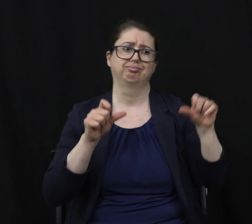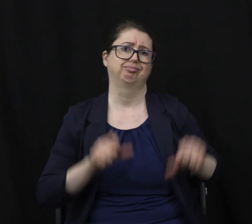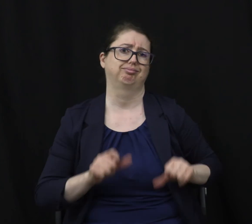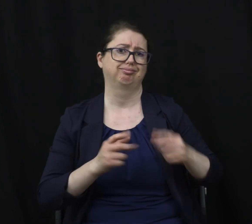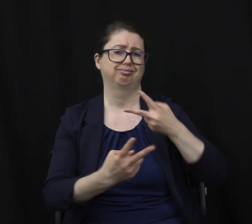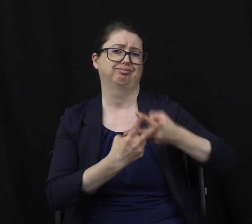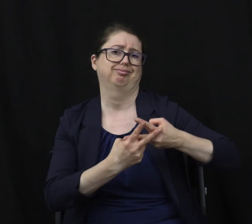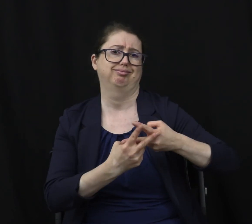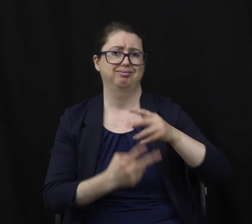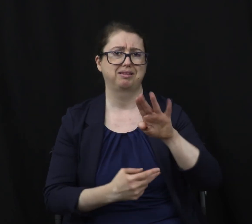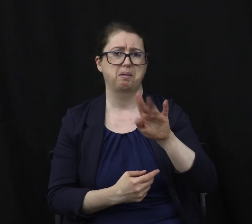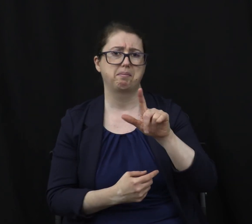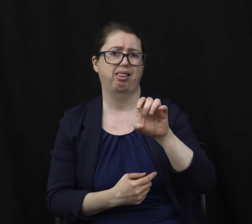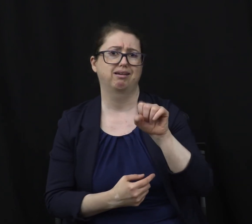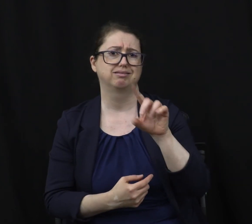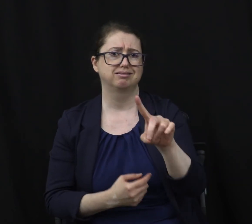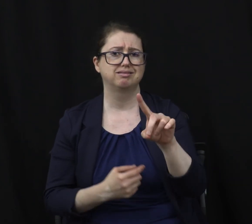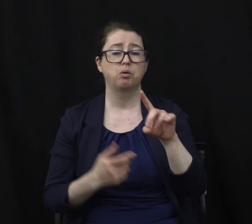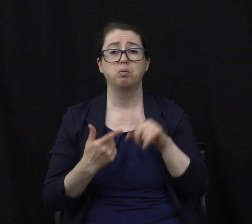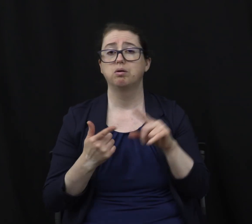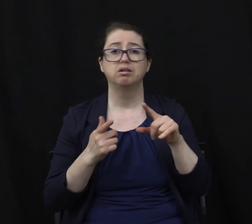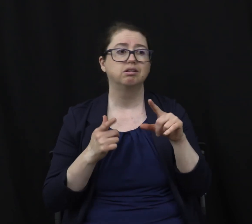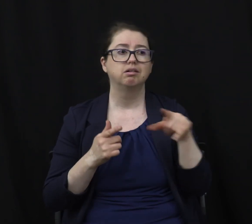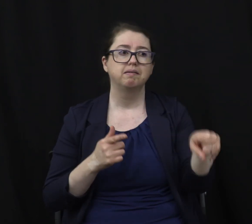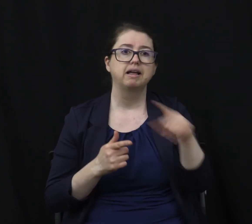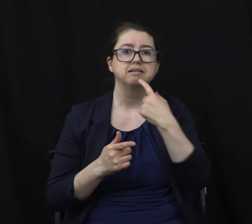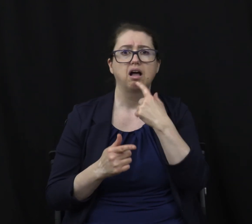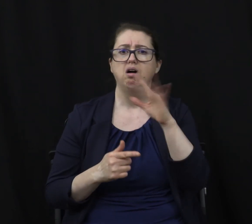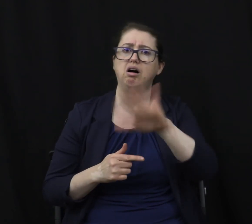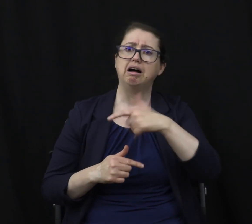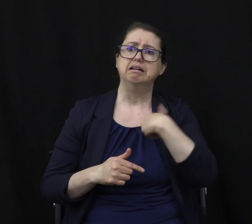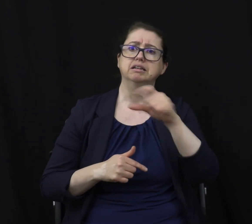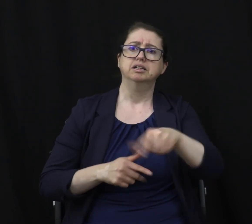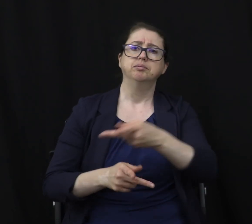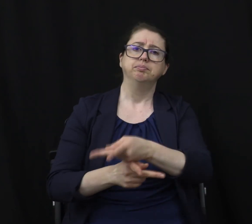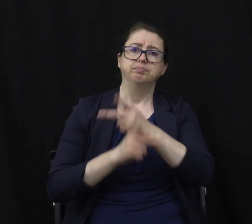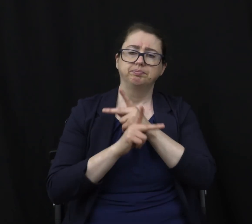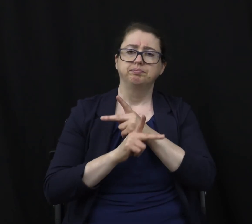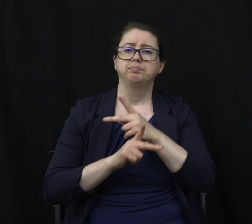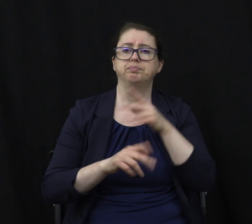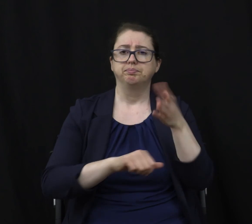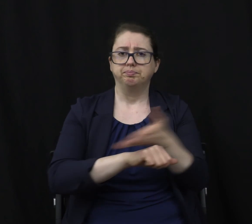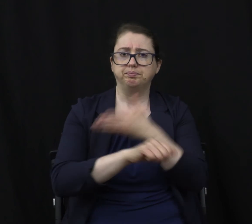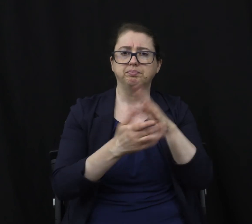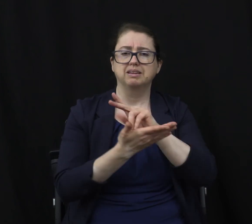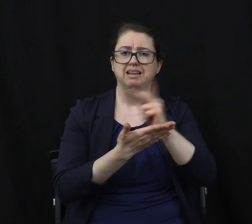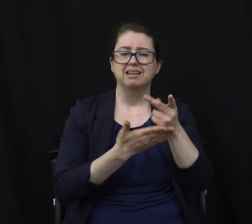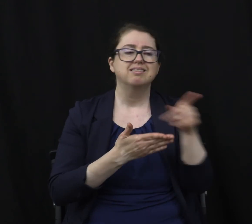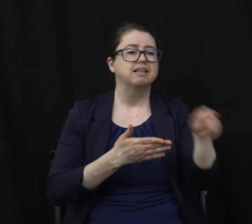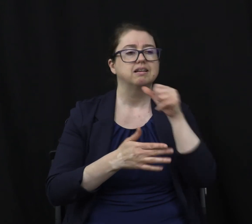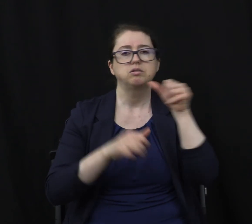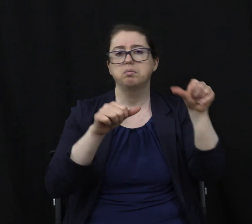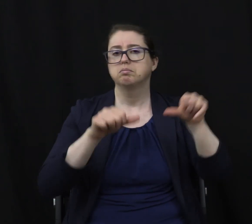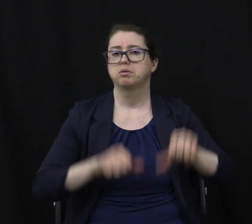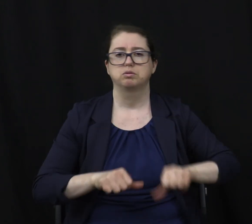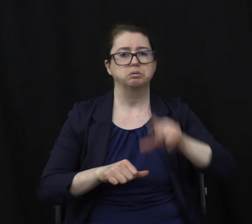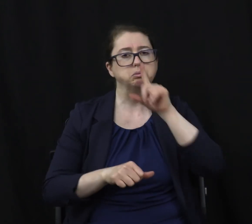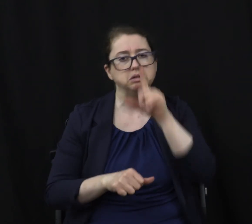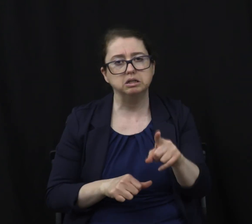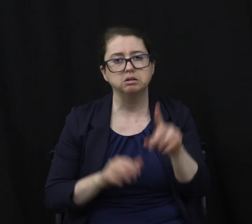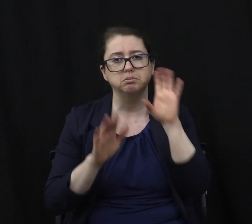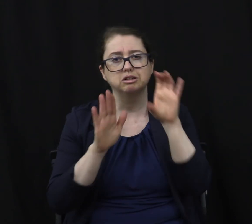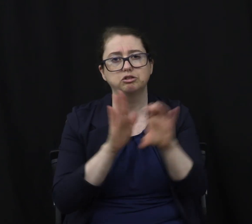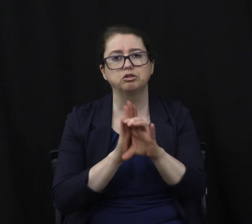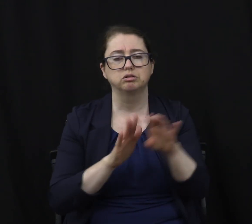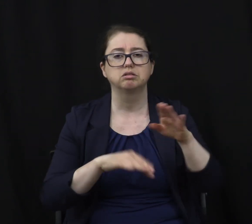kitchen. Nobody posts reality on social media. I want to challenge you to put blinders on and